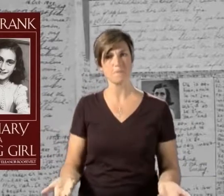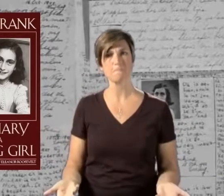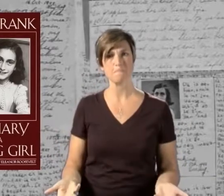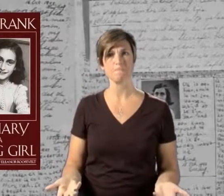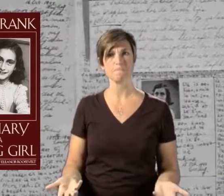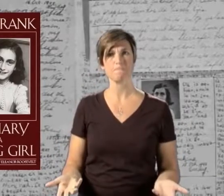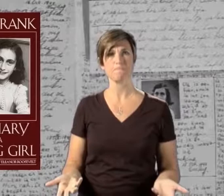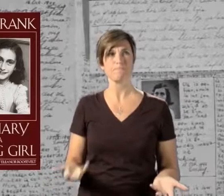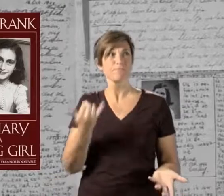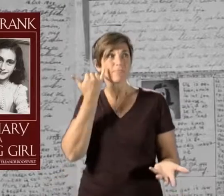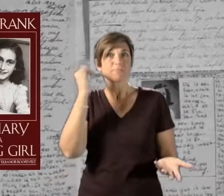sometimes.